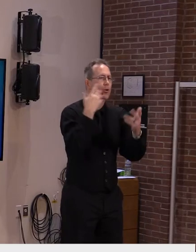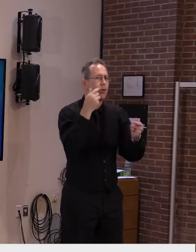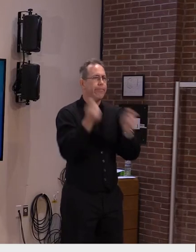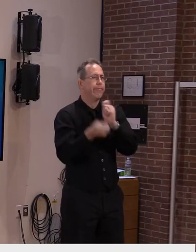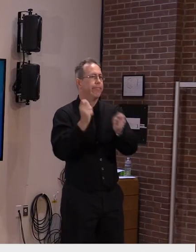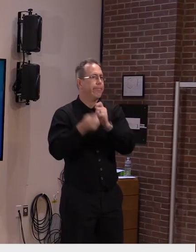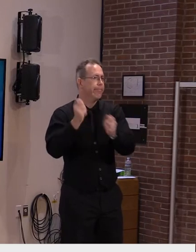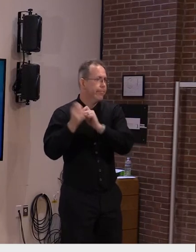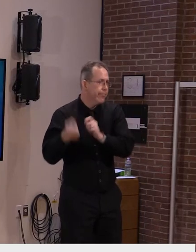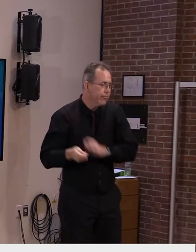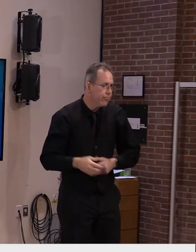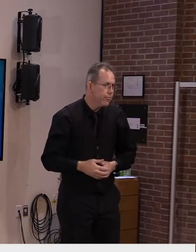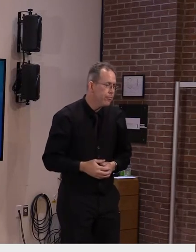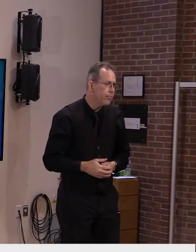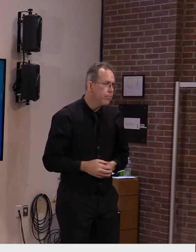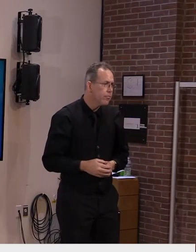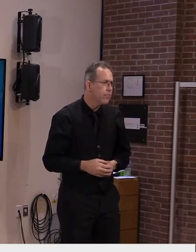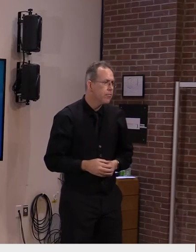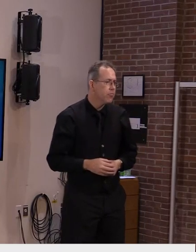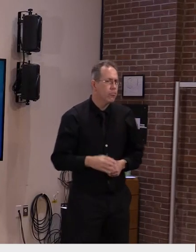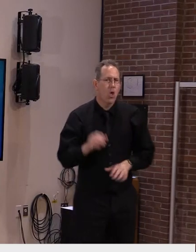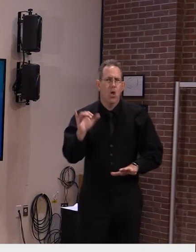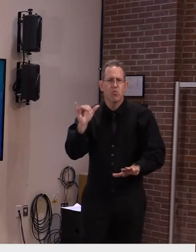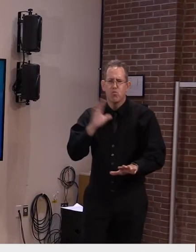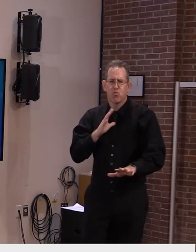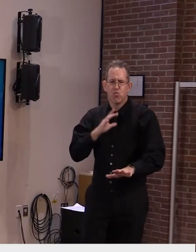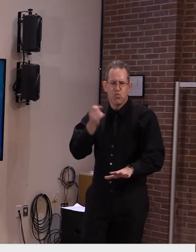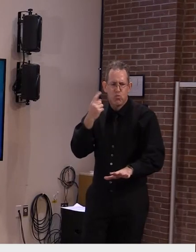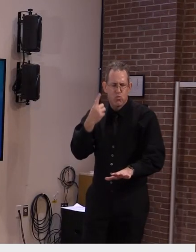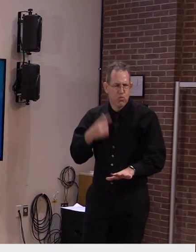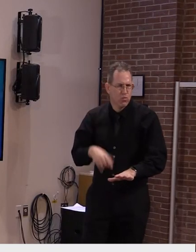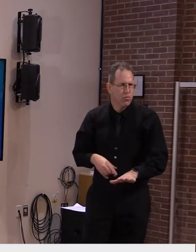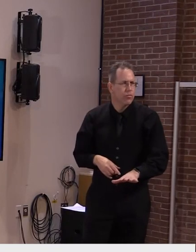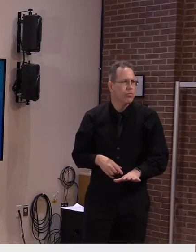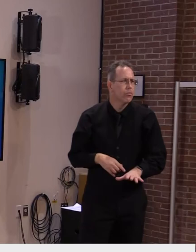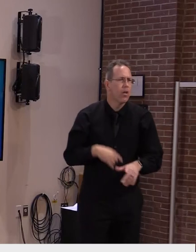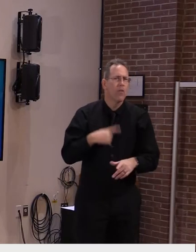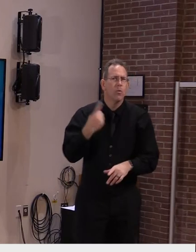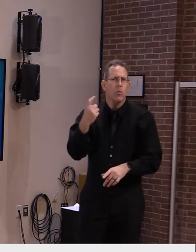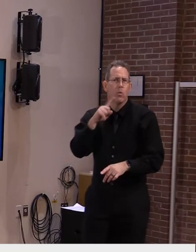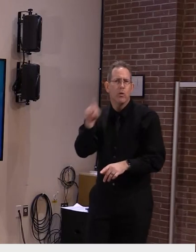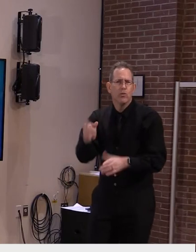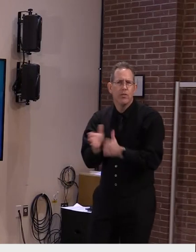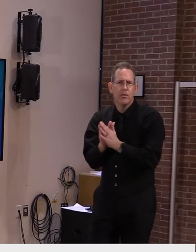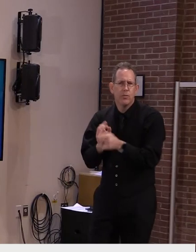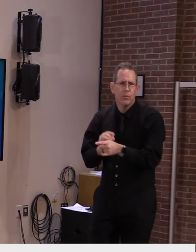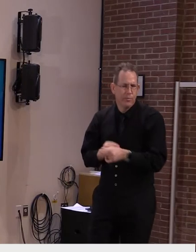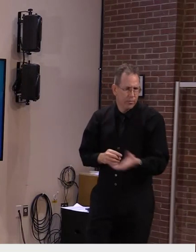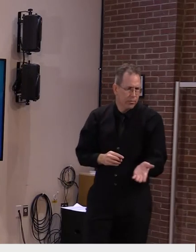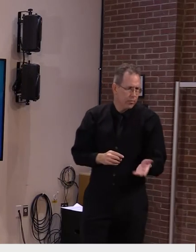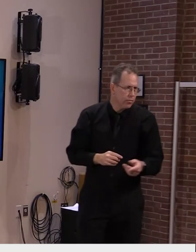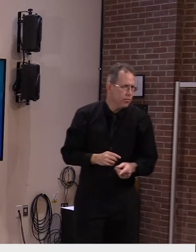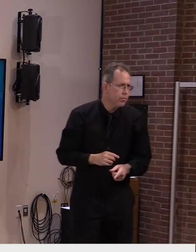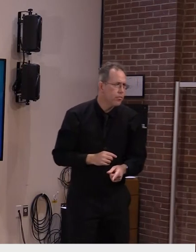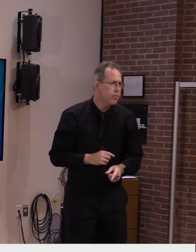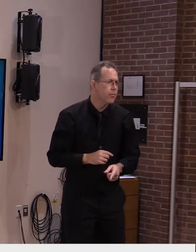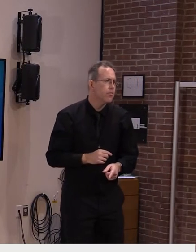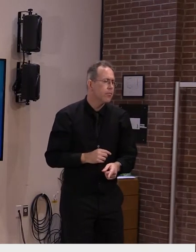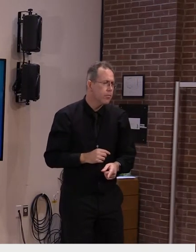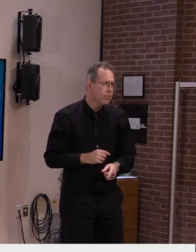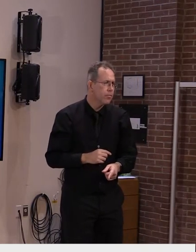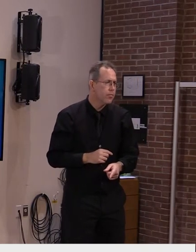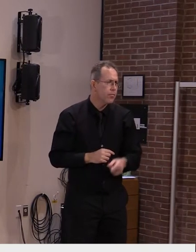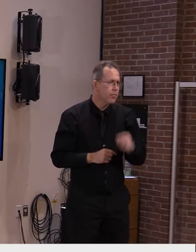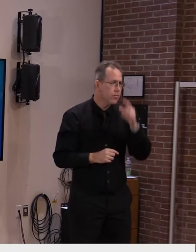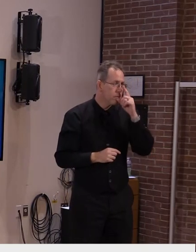Okay, and one other question. I'm hearing some folks are seeing long wait times to book